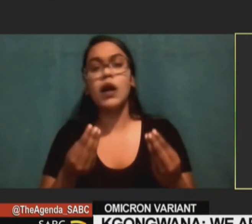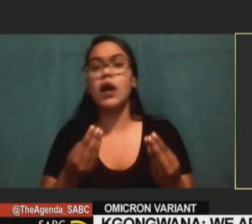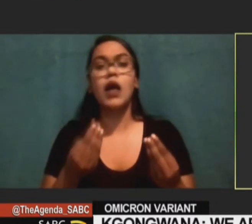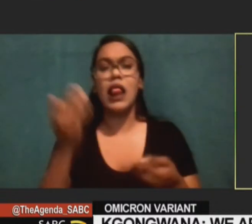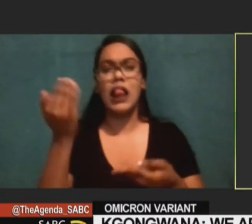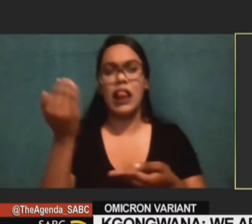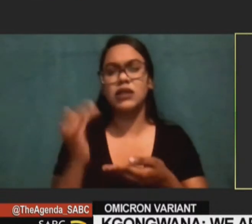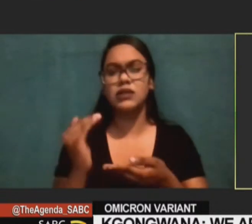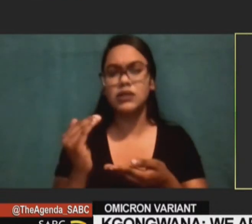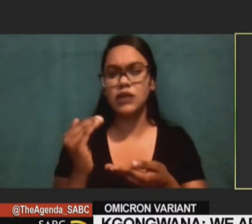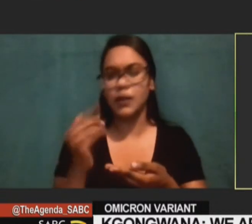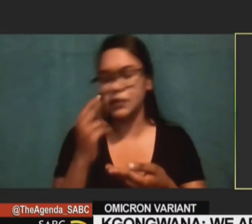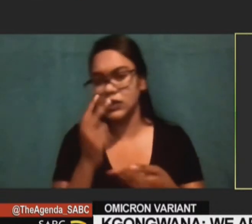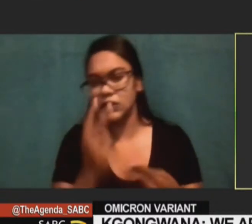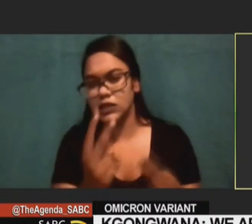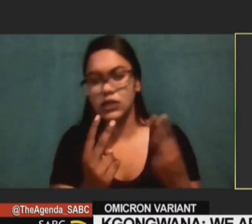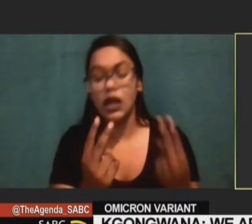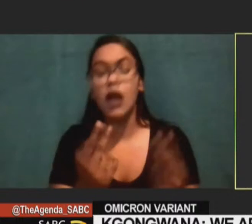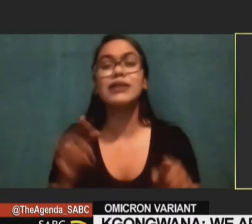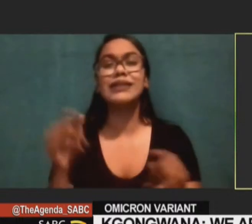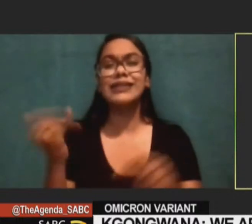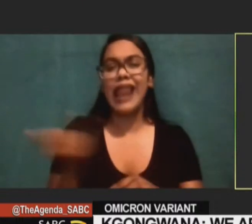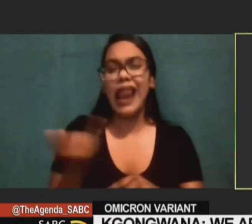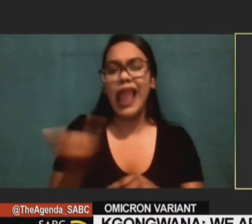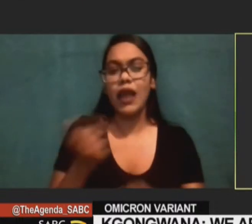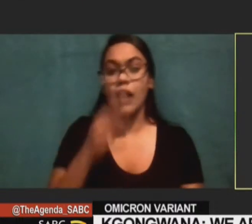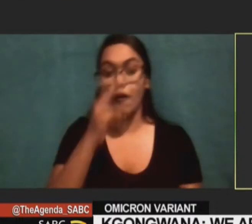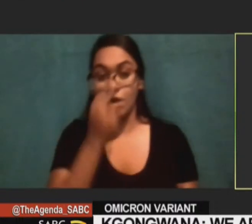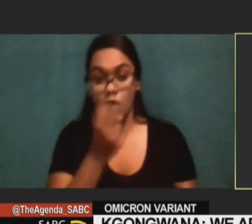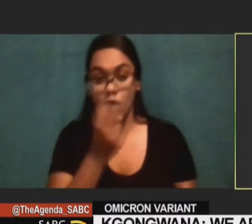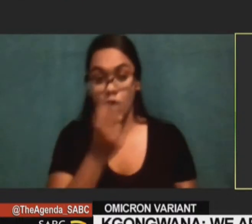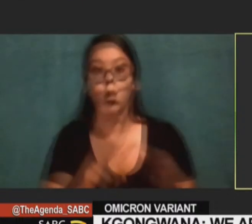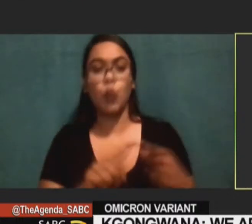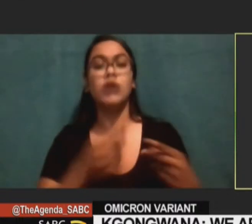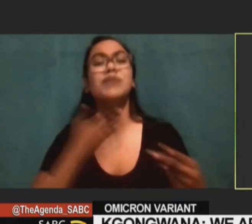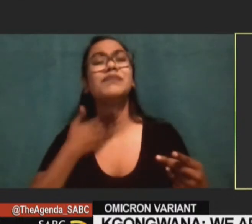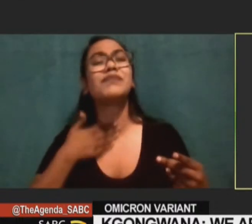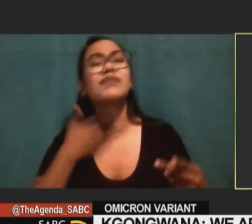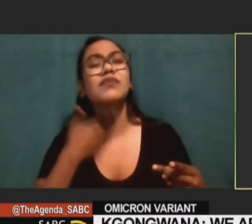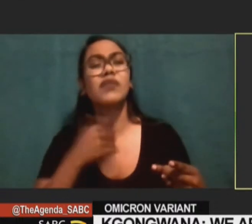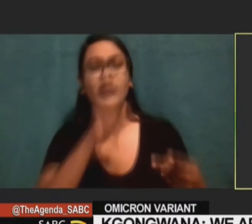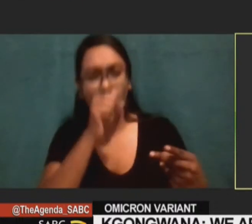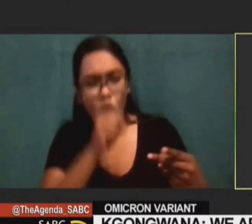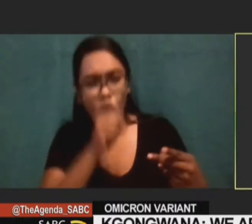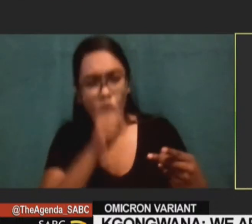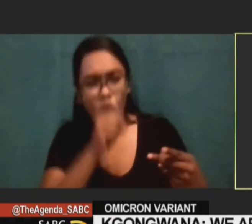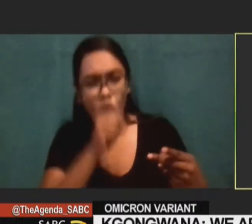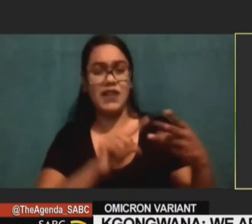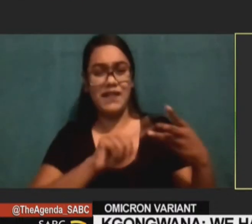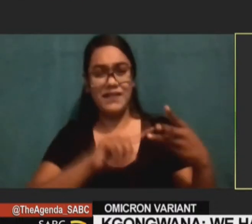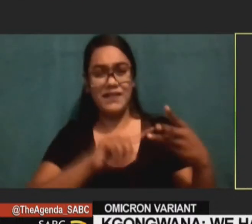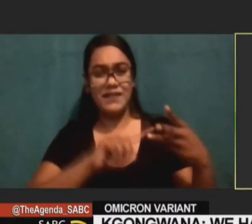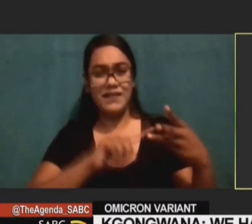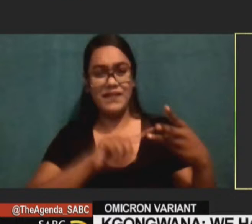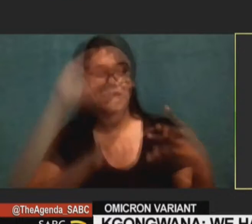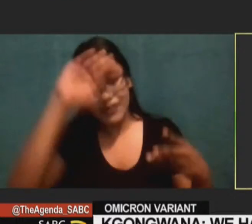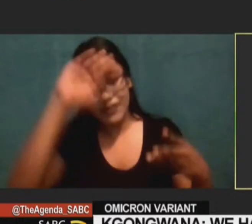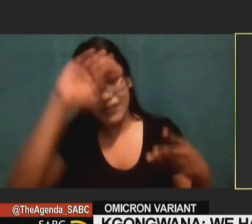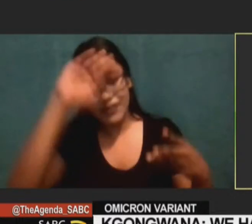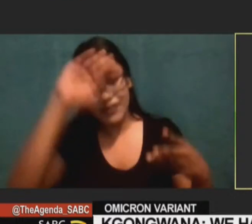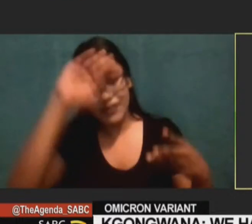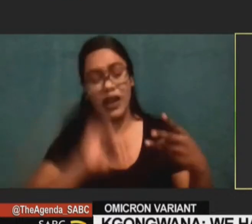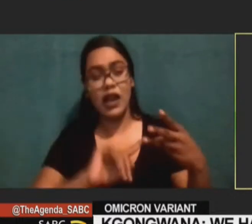with flu-like symptoms, dry cough, fever, night sweats, and a lot of general body pains